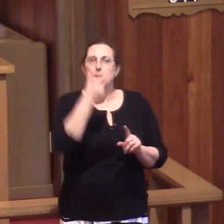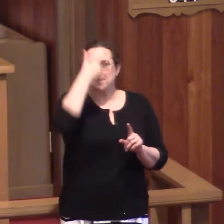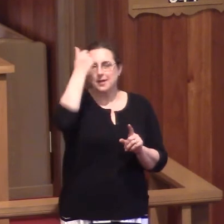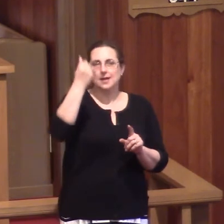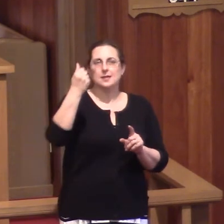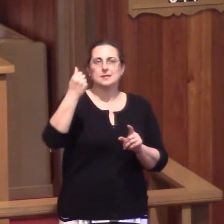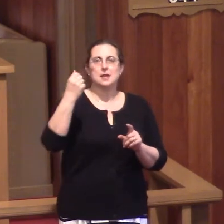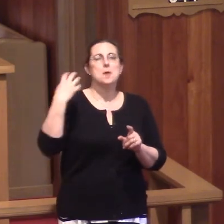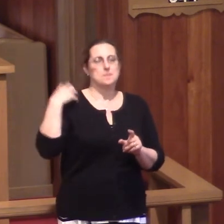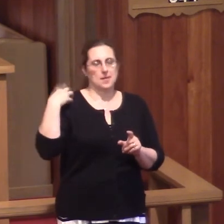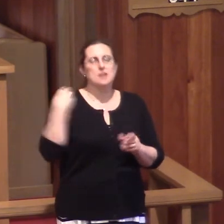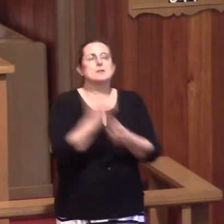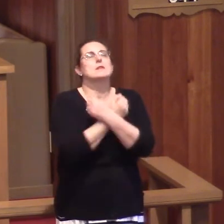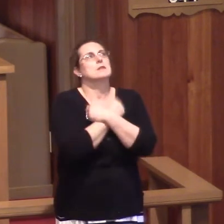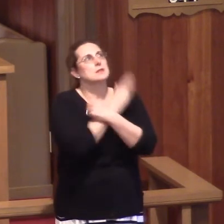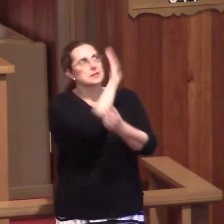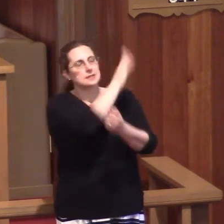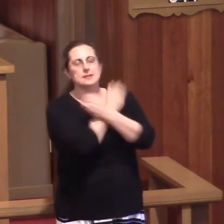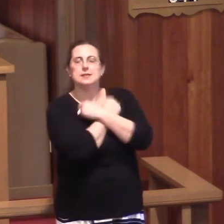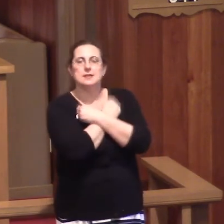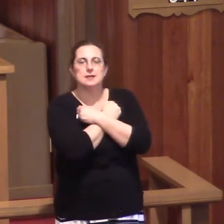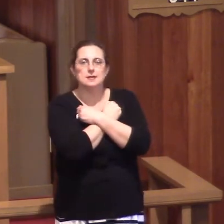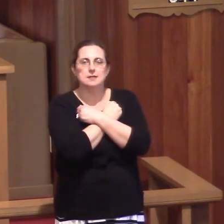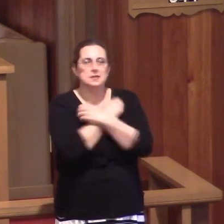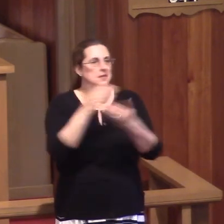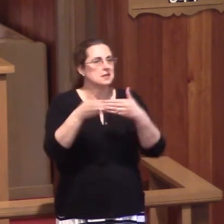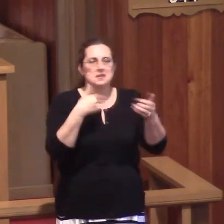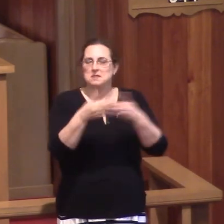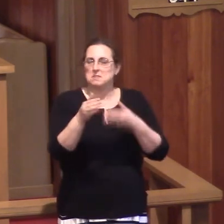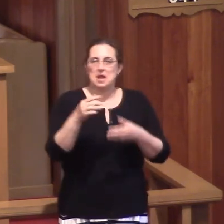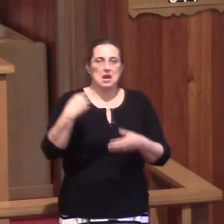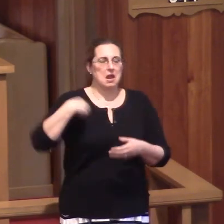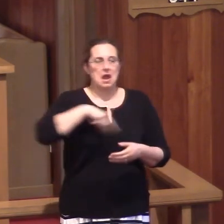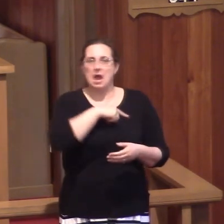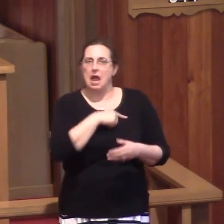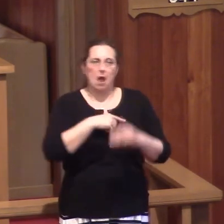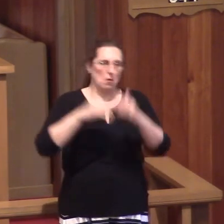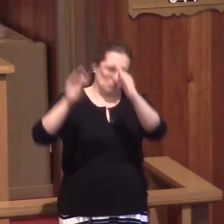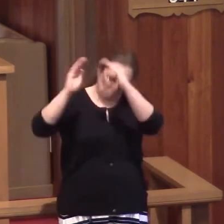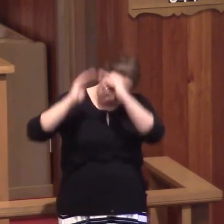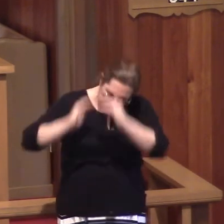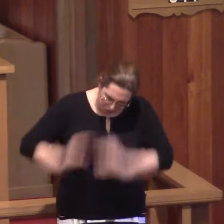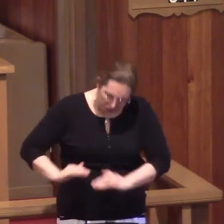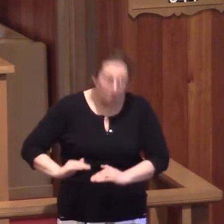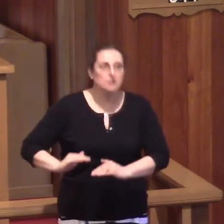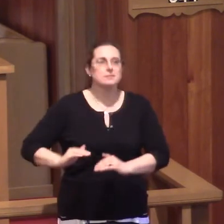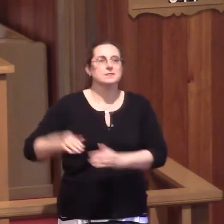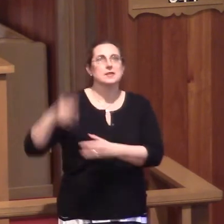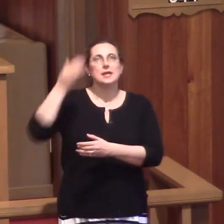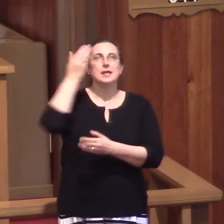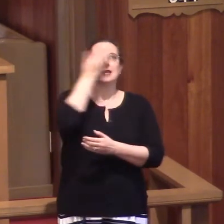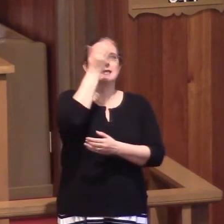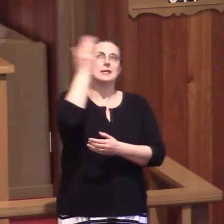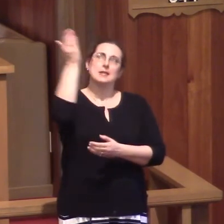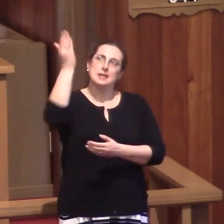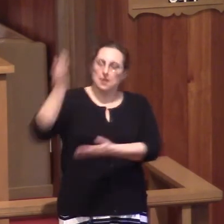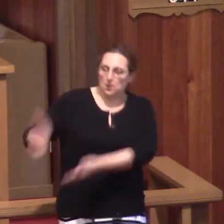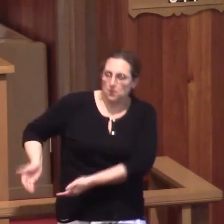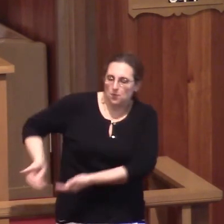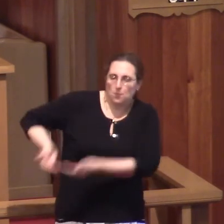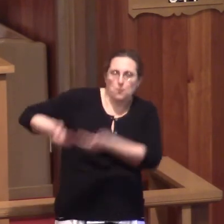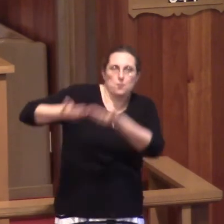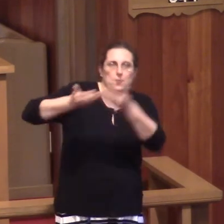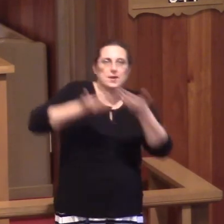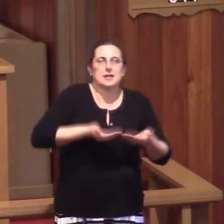the master's love. In spite of our Deficiencies He brings us To the banquet And makes us whole. He